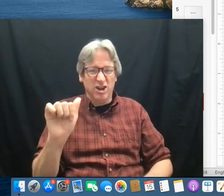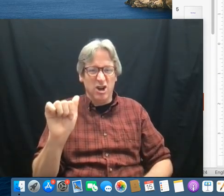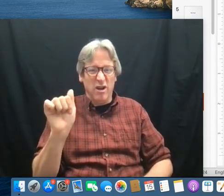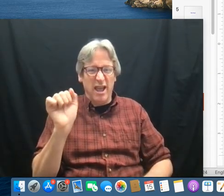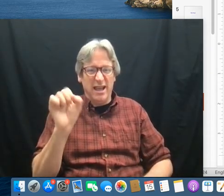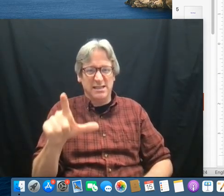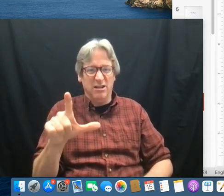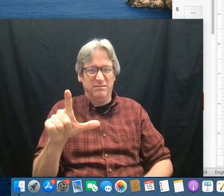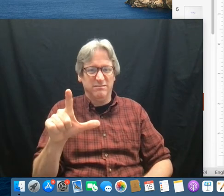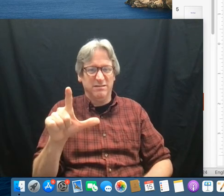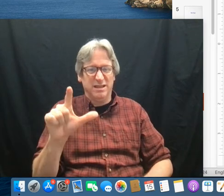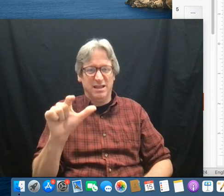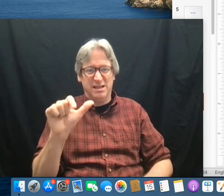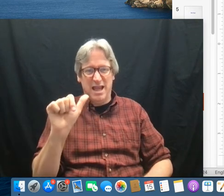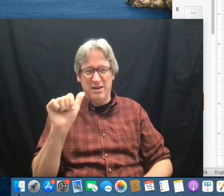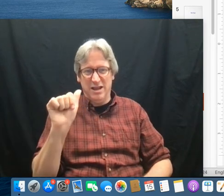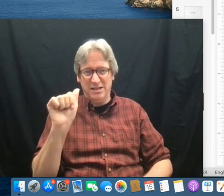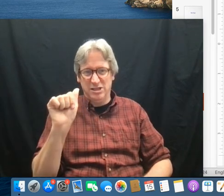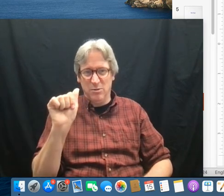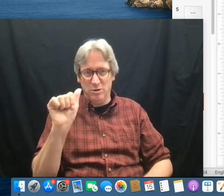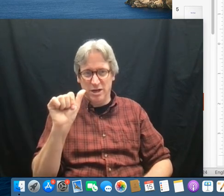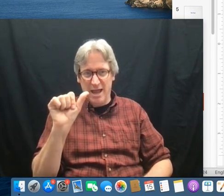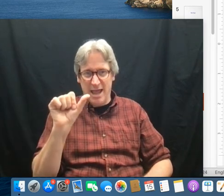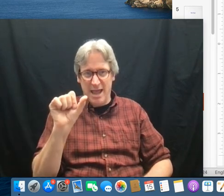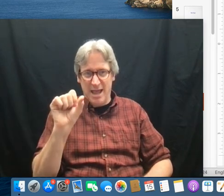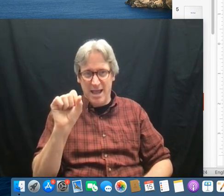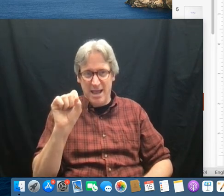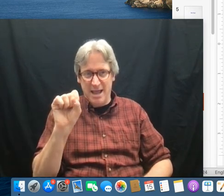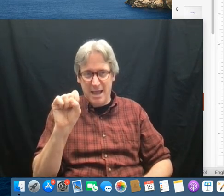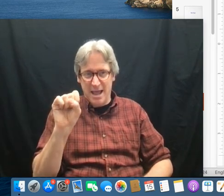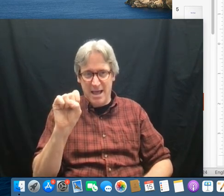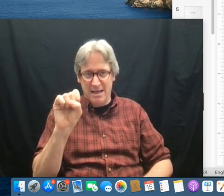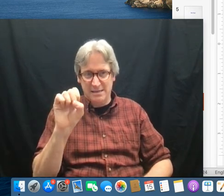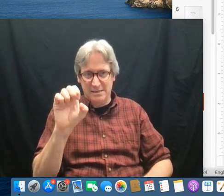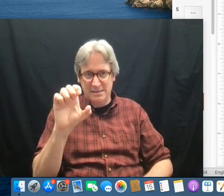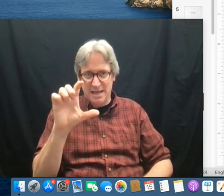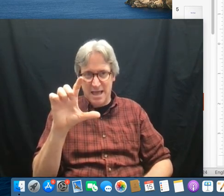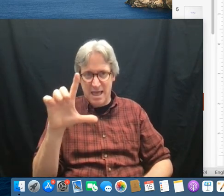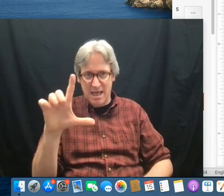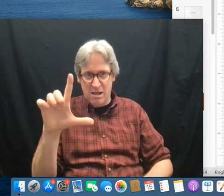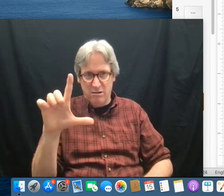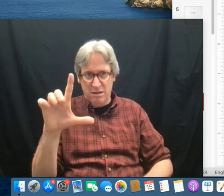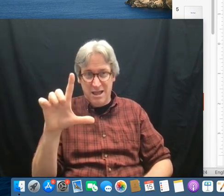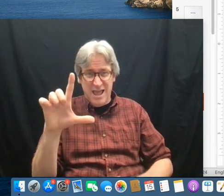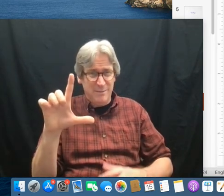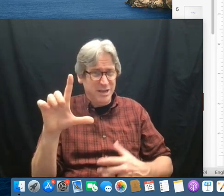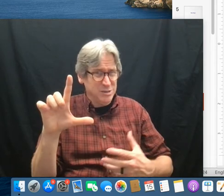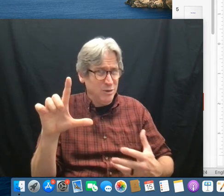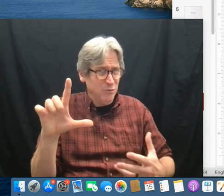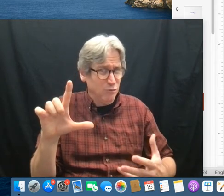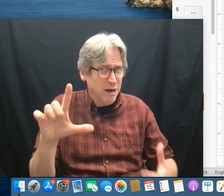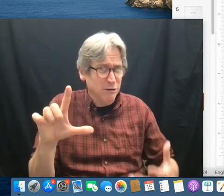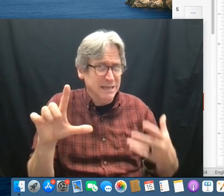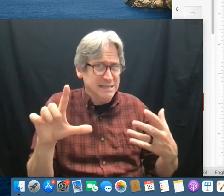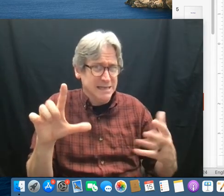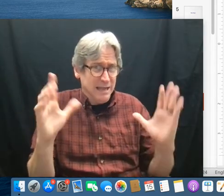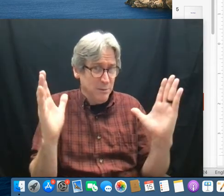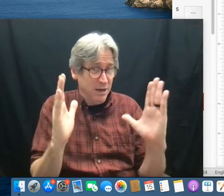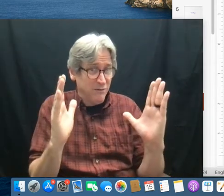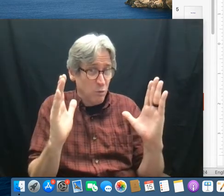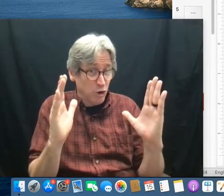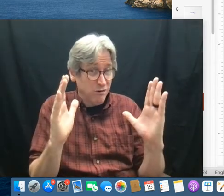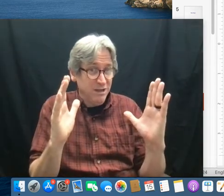sign language, or you can fingerspell and do ASL. Now, at first, you're going to do